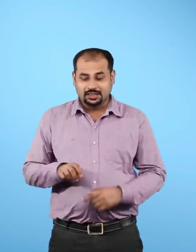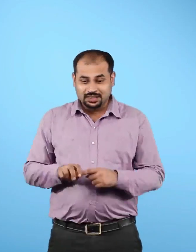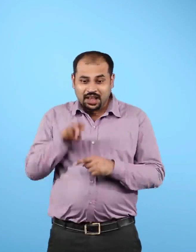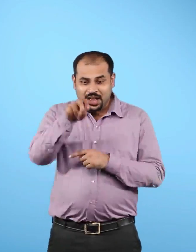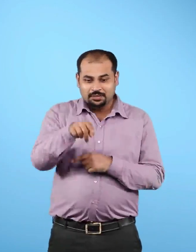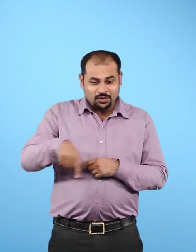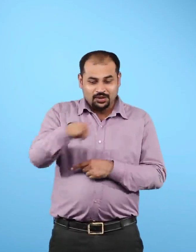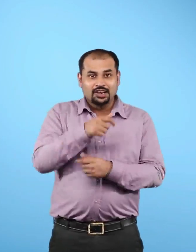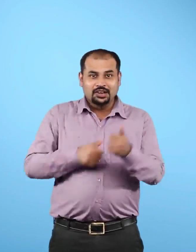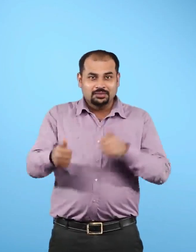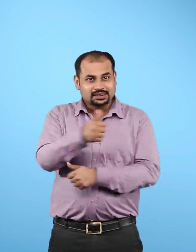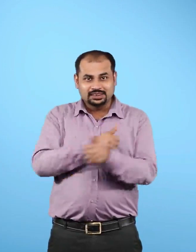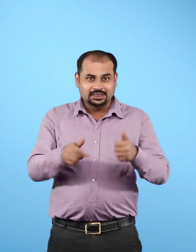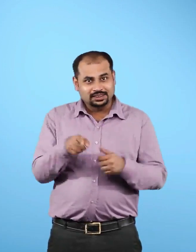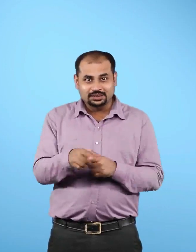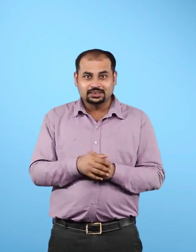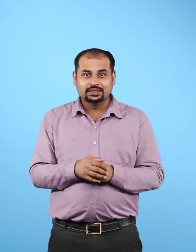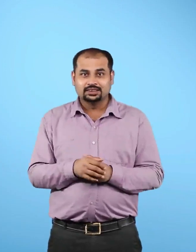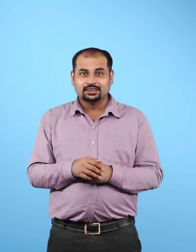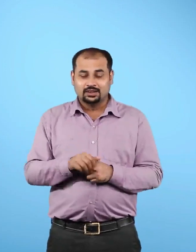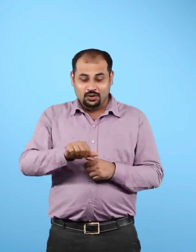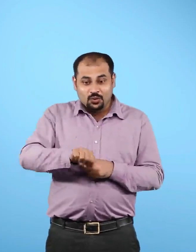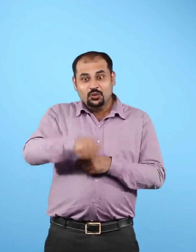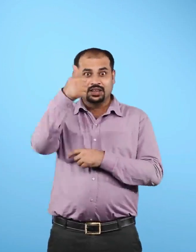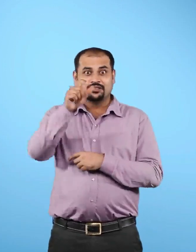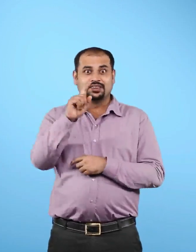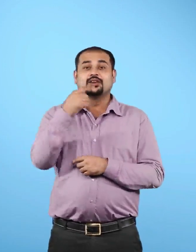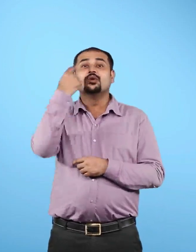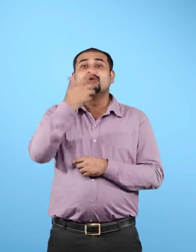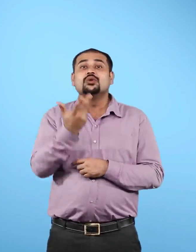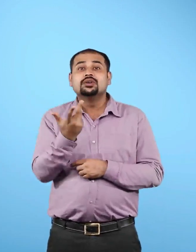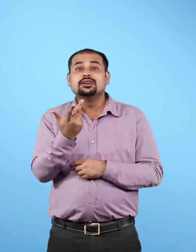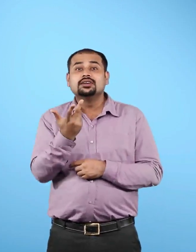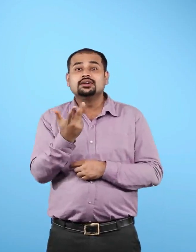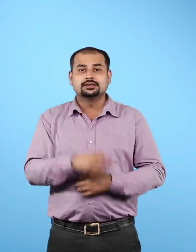Who is the winner in the long jump? Dash.